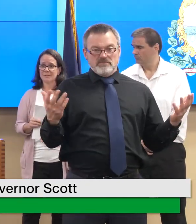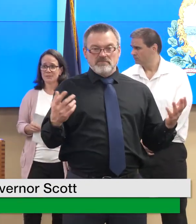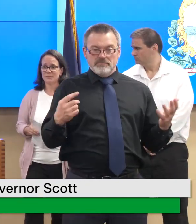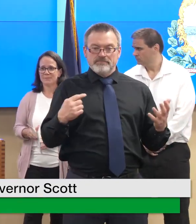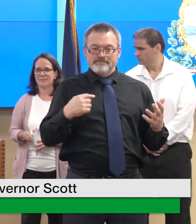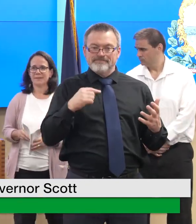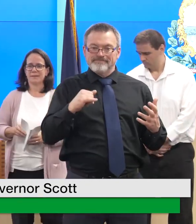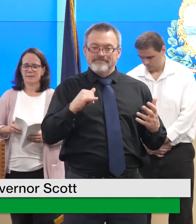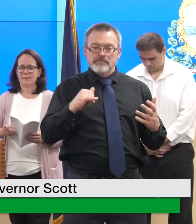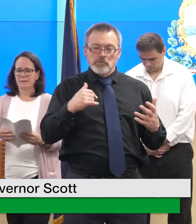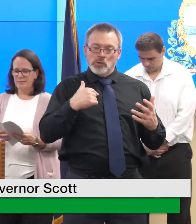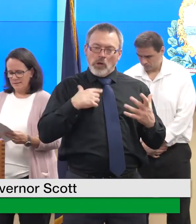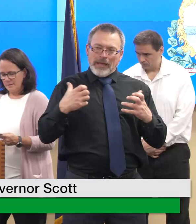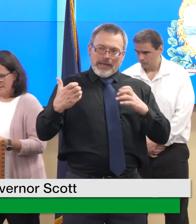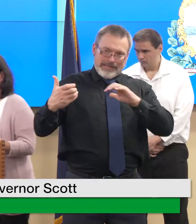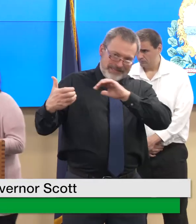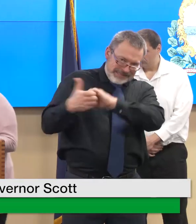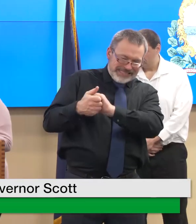partner.